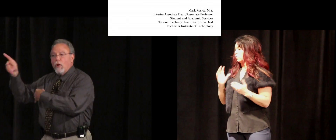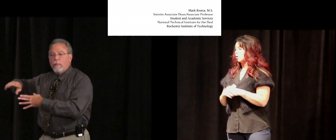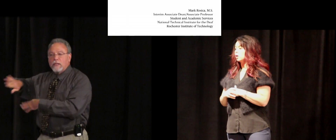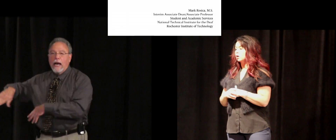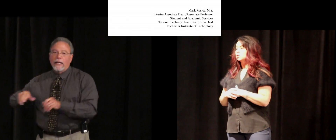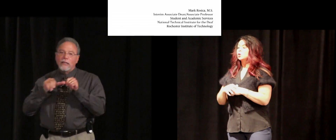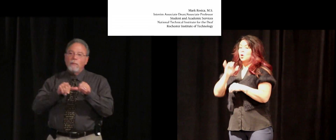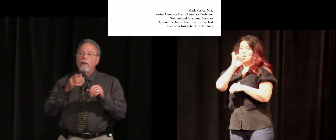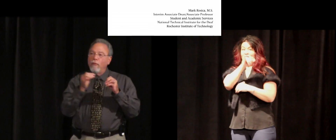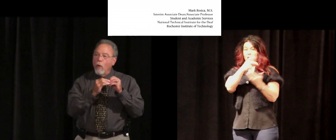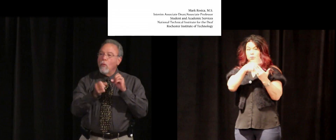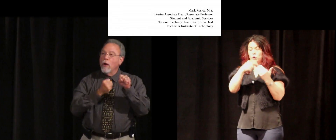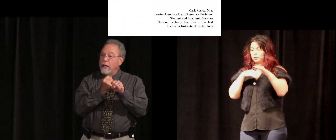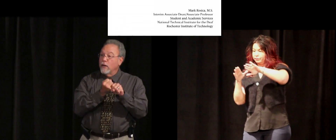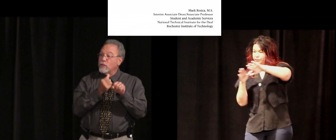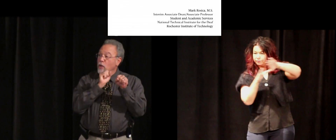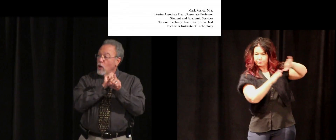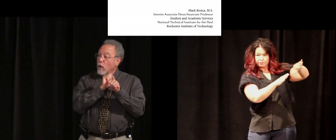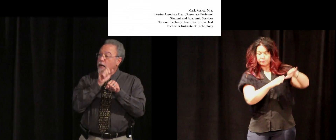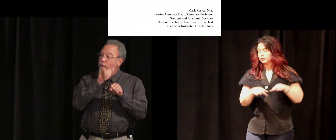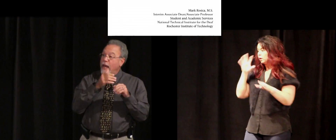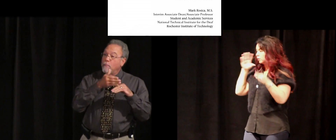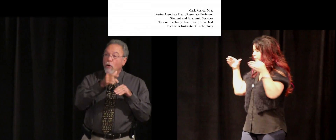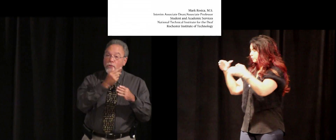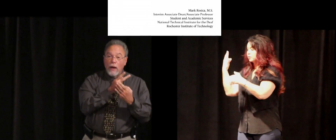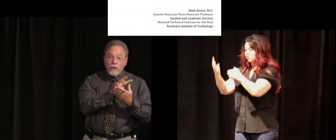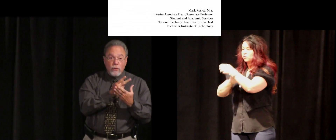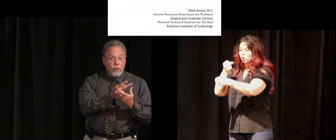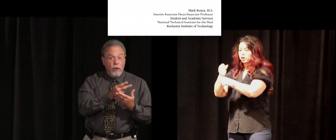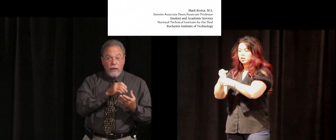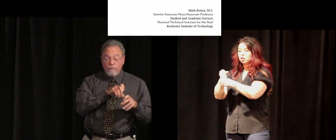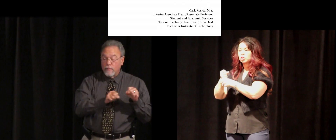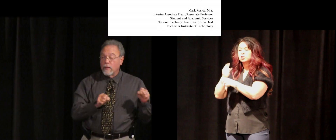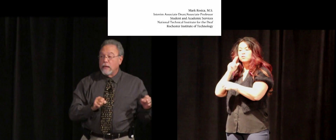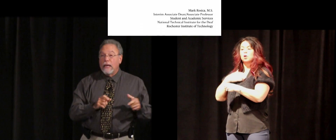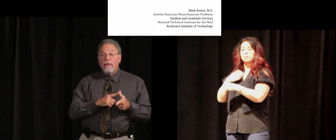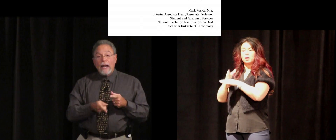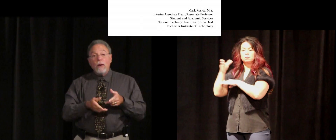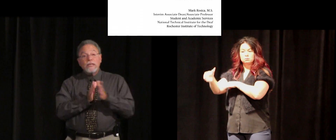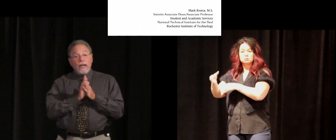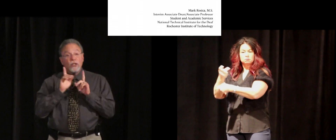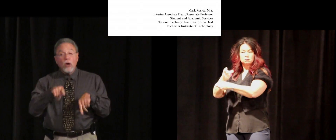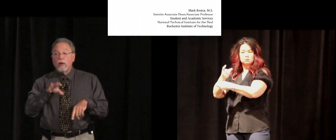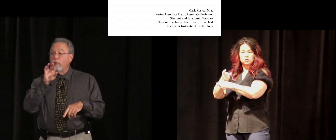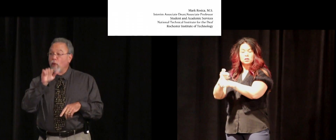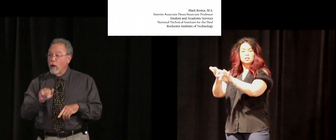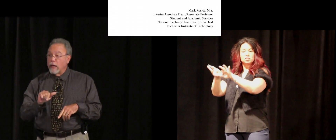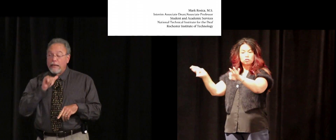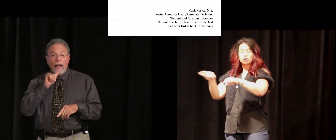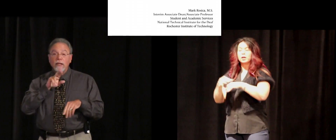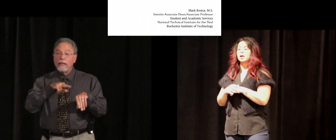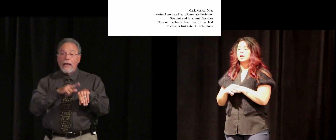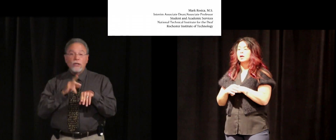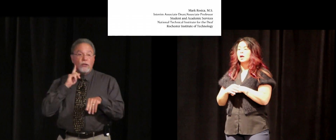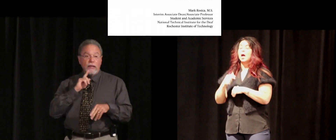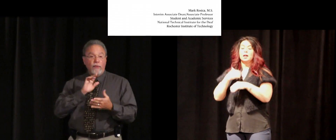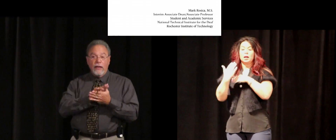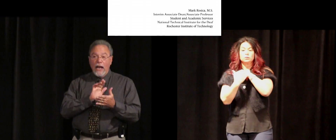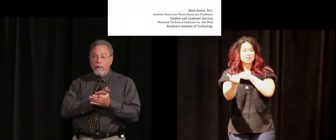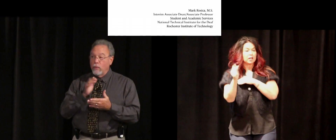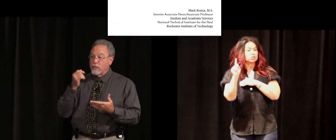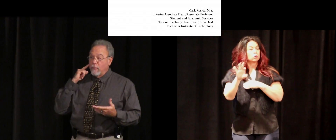like, that's my major. So here I am working on my doctorate, changing my major again. I'd done this a lot in my life. But